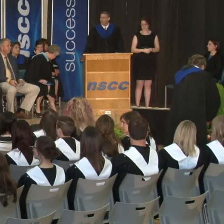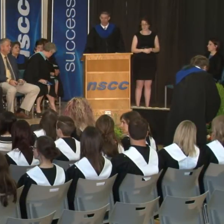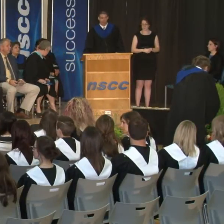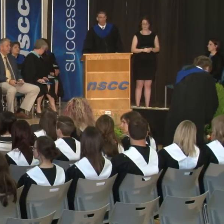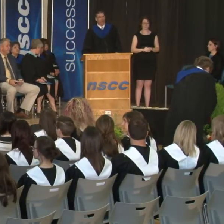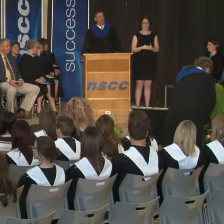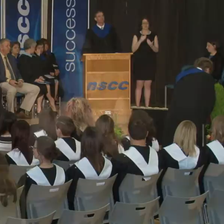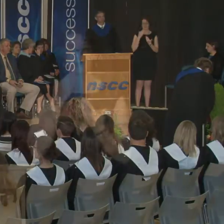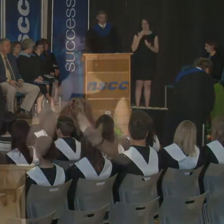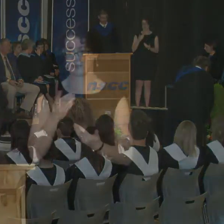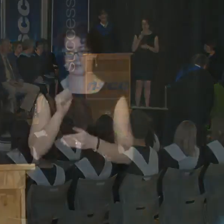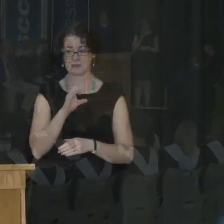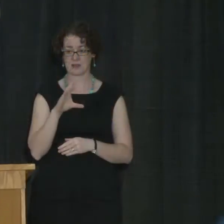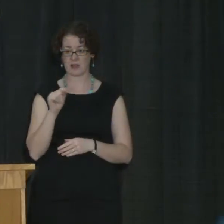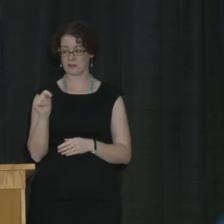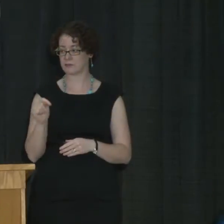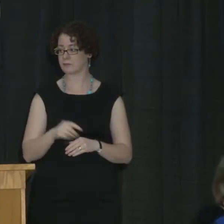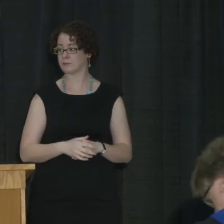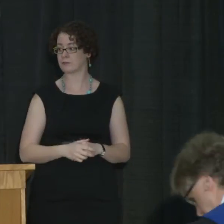Thanks very much, Scott.